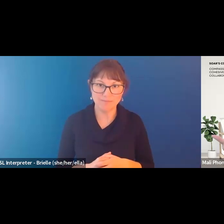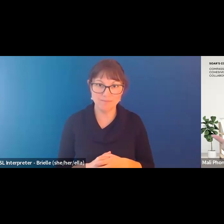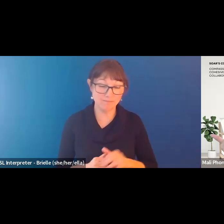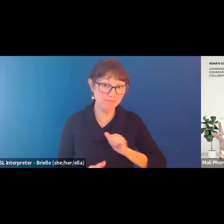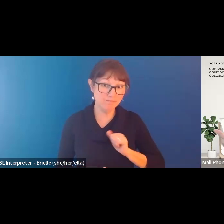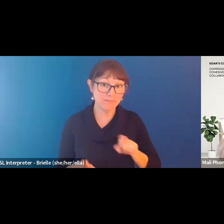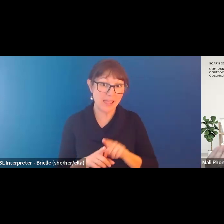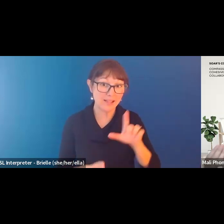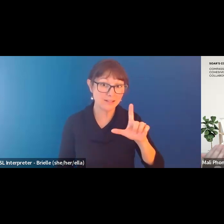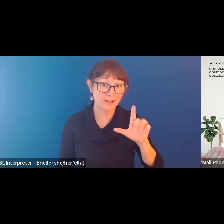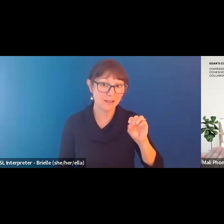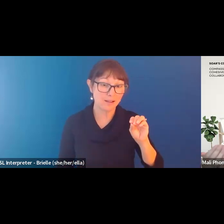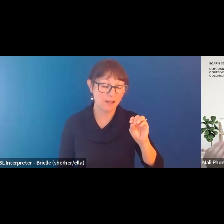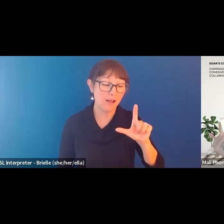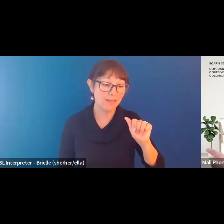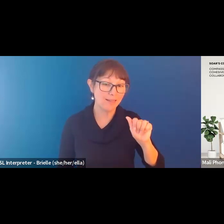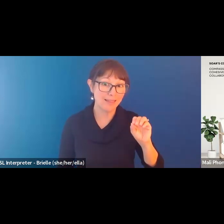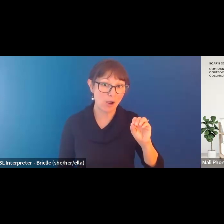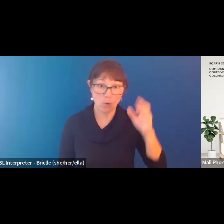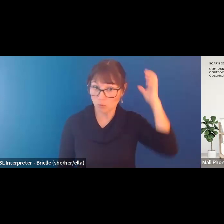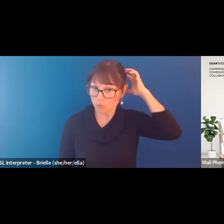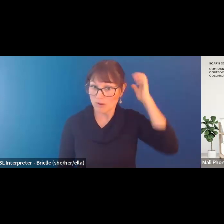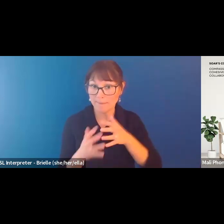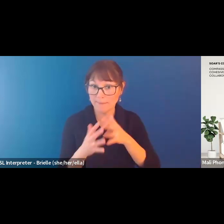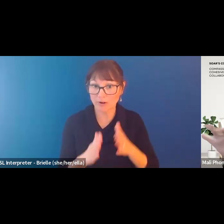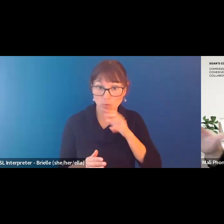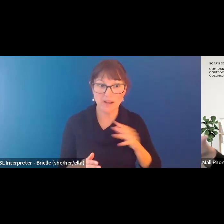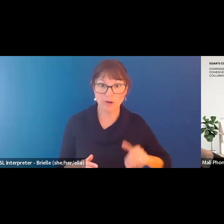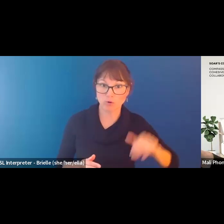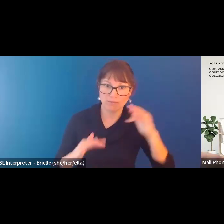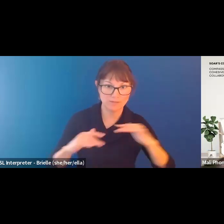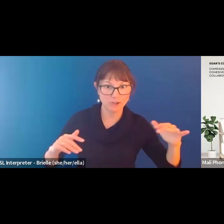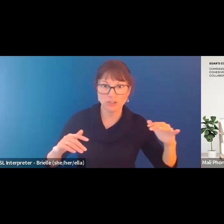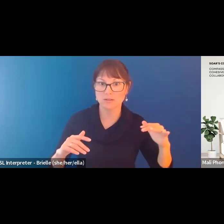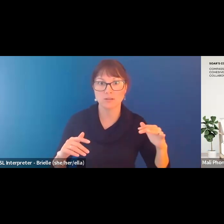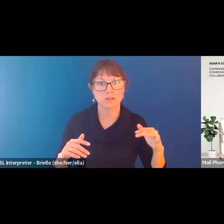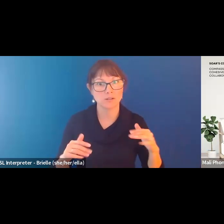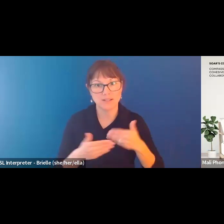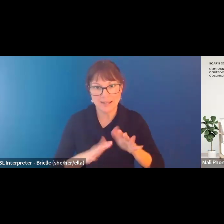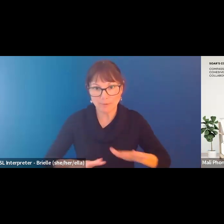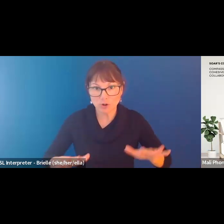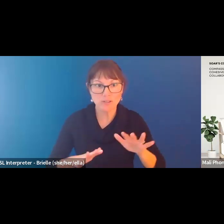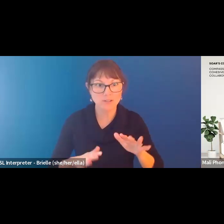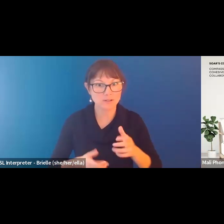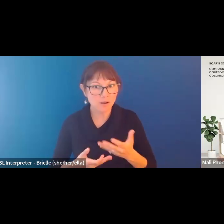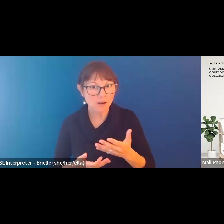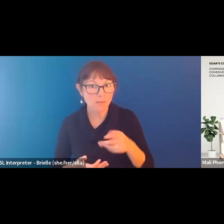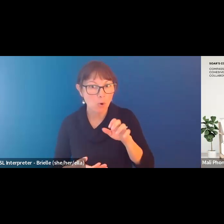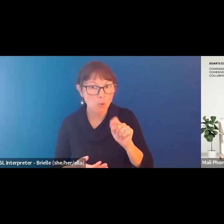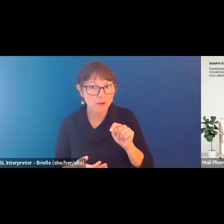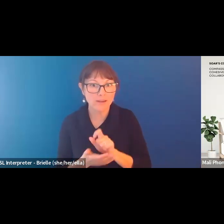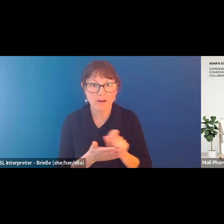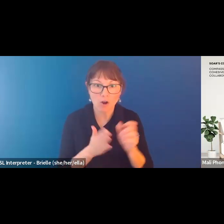American woman who grew up in diverse neighborhoods, a refugee, an author, a poet, all of those things, business owner. I also speak the